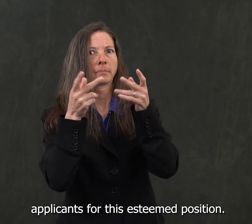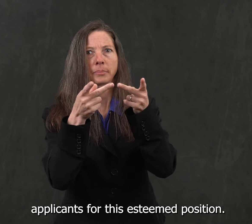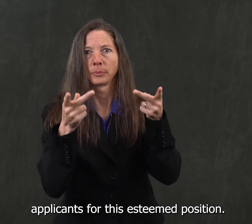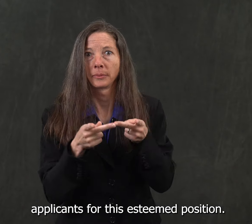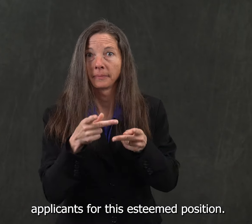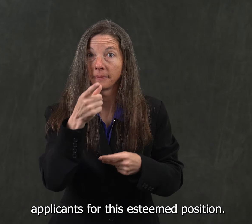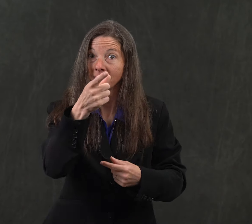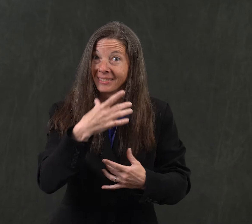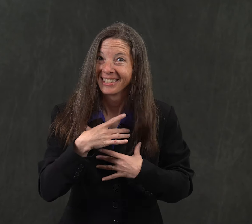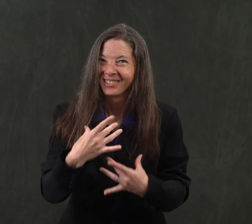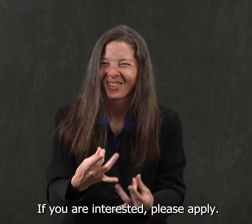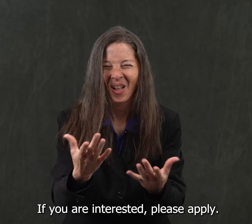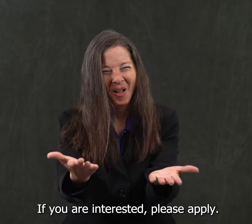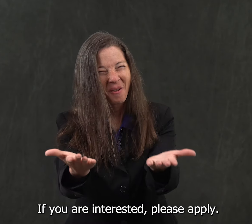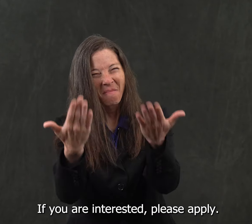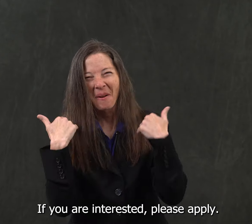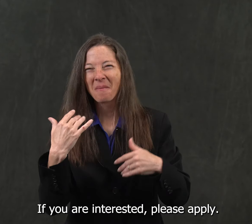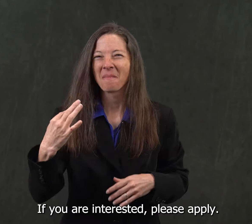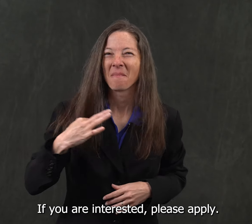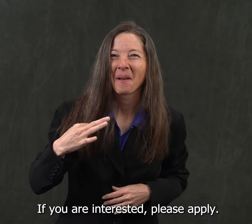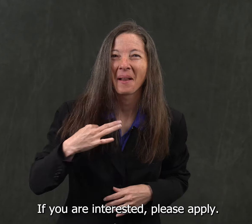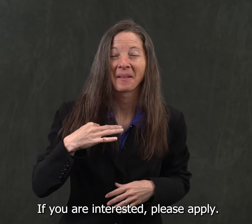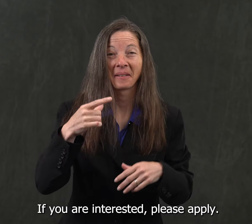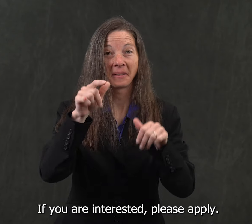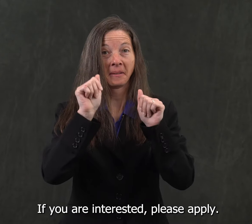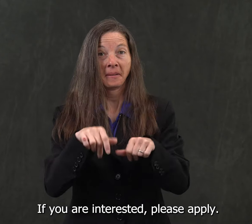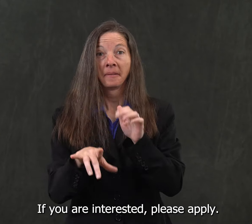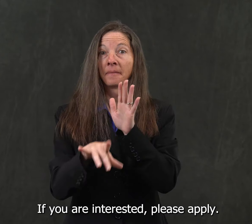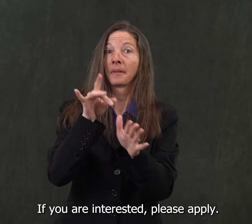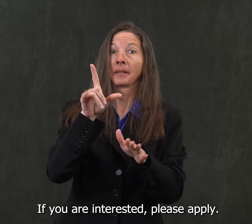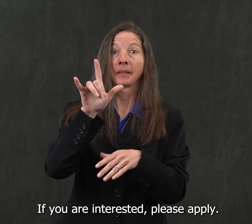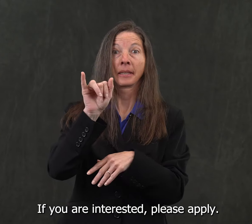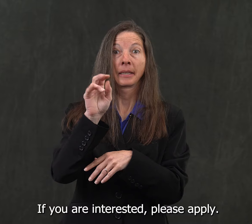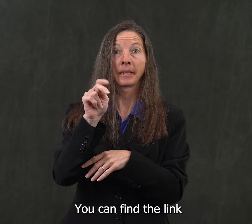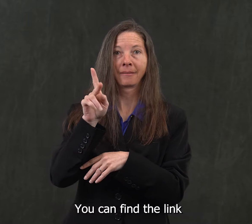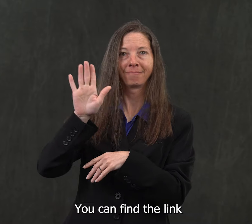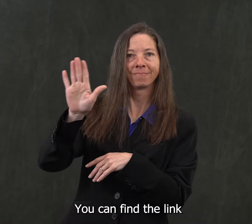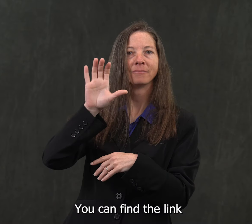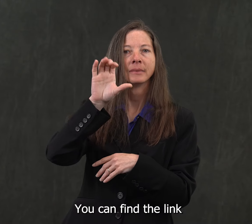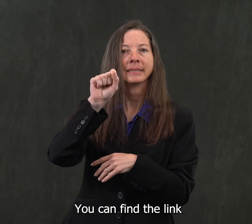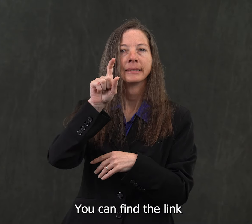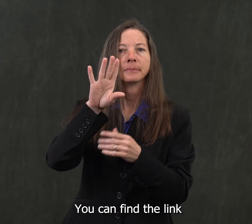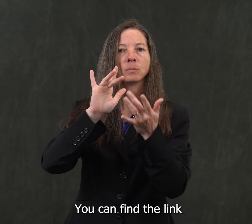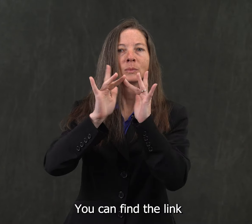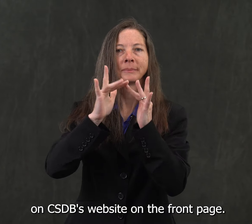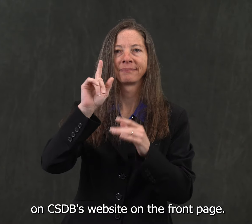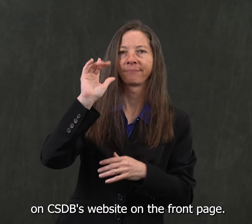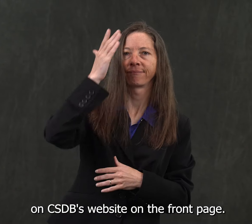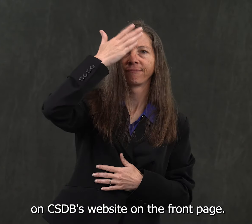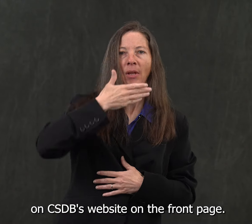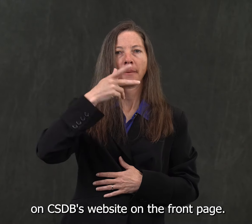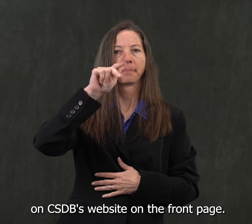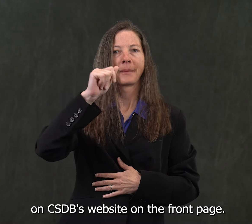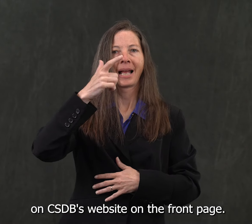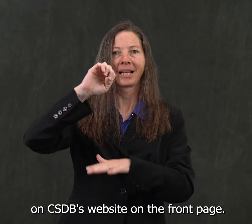position. If you are interested, please apply. You can find the link on CSDB's website on the front